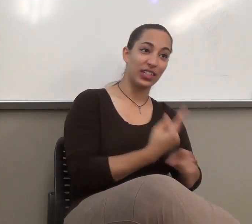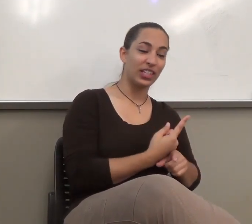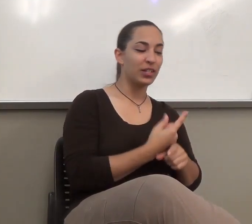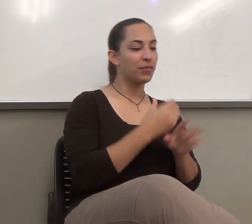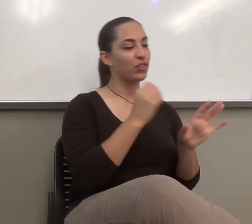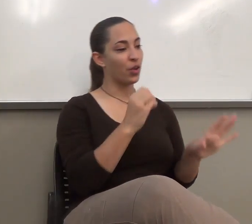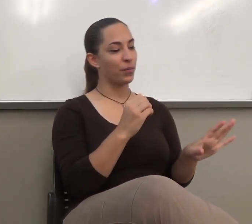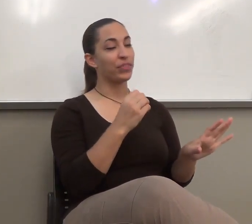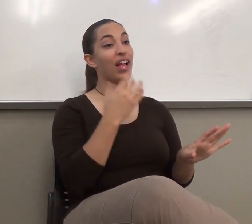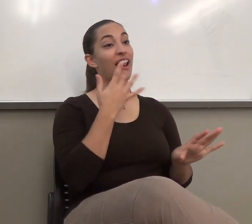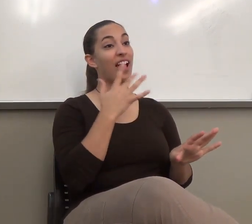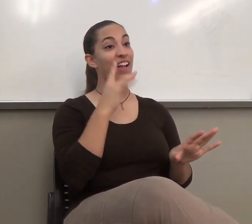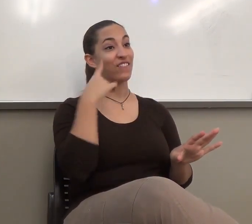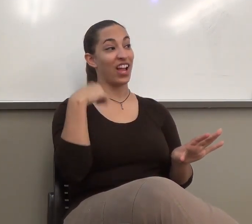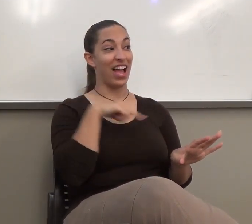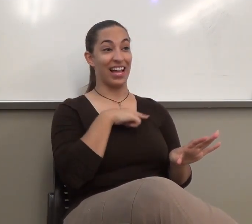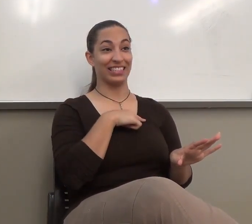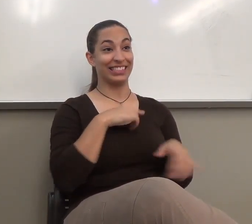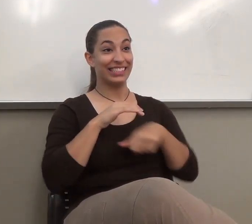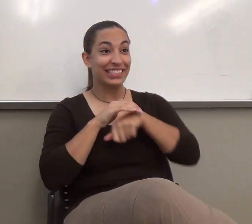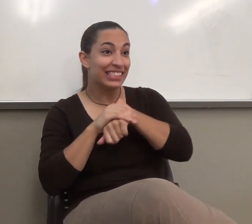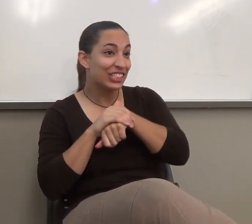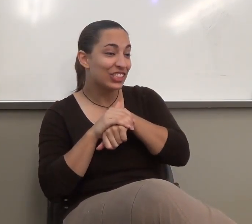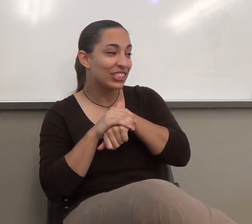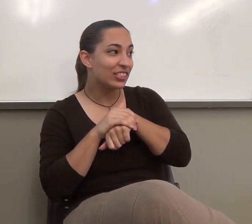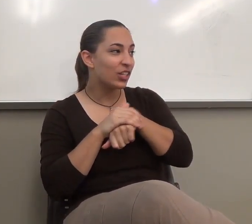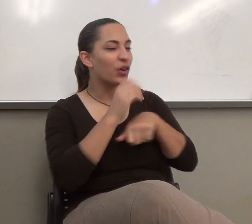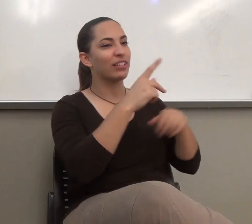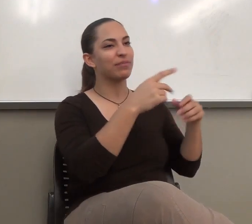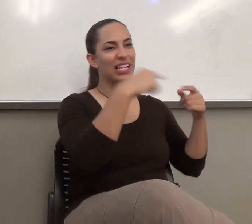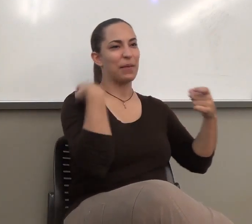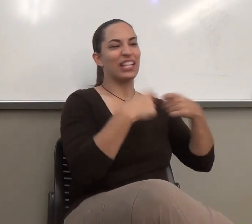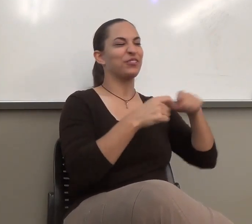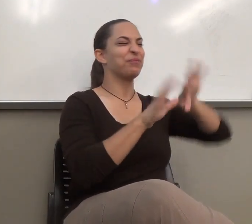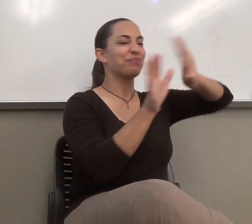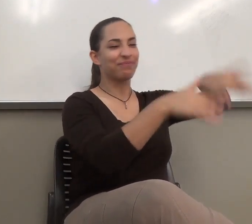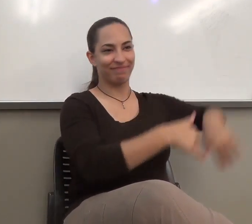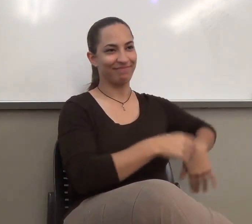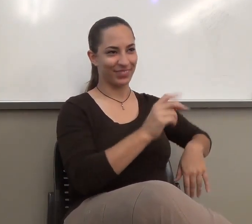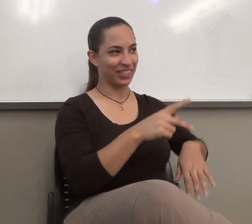for us in English, okay, let's never mind the Spanish anymore.